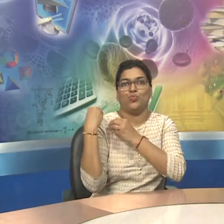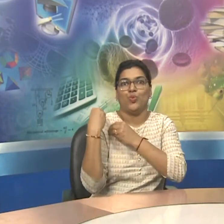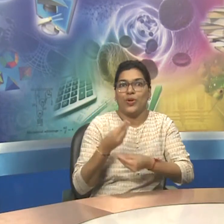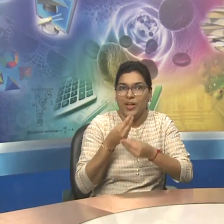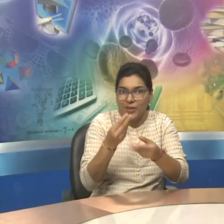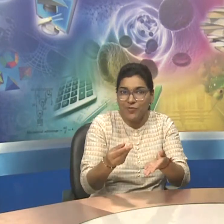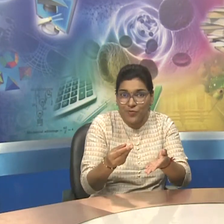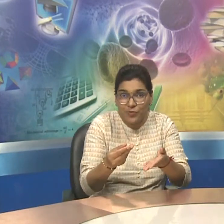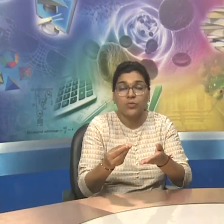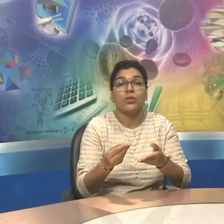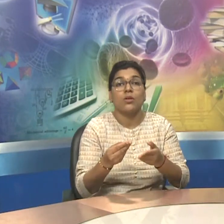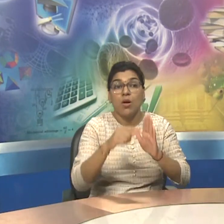of government,